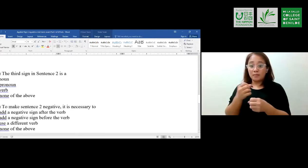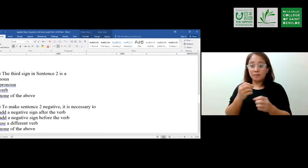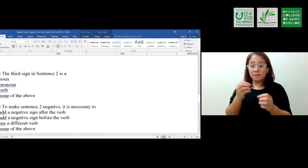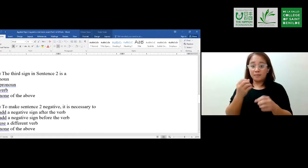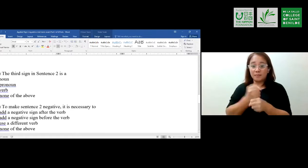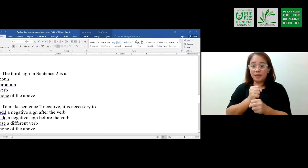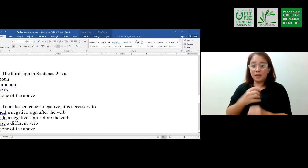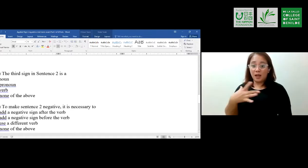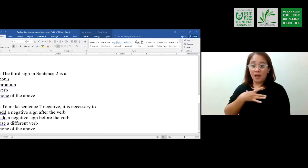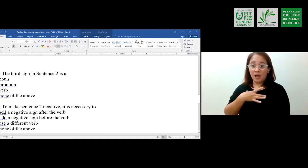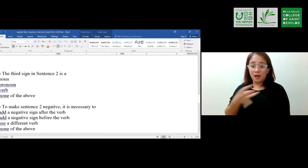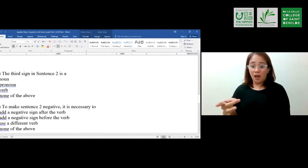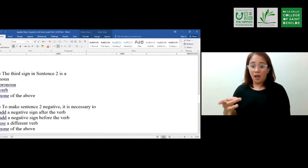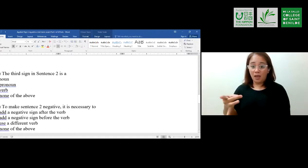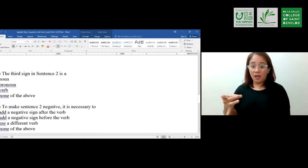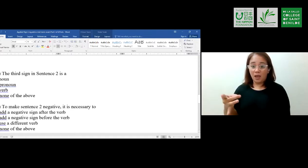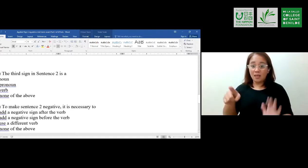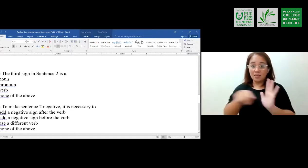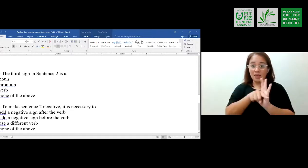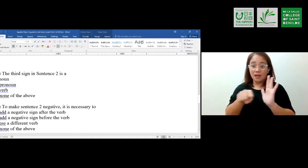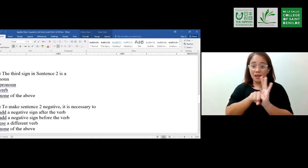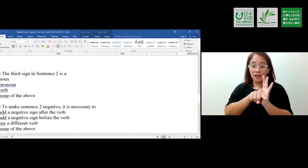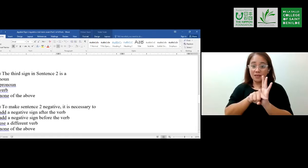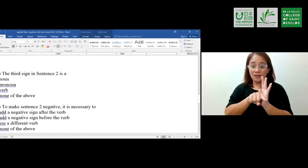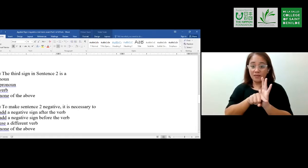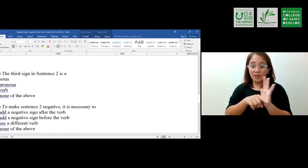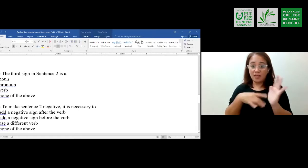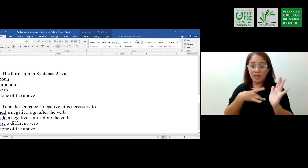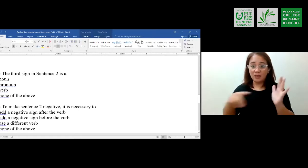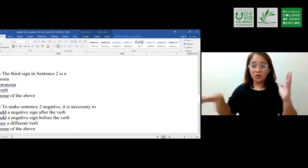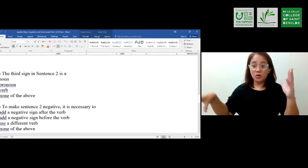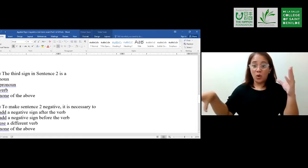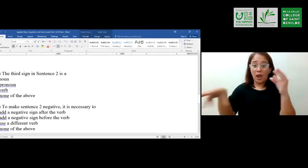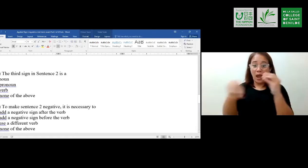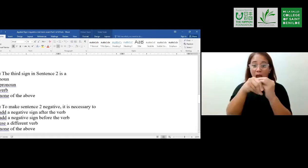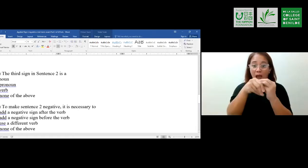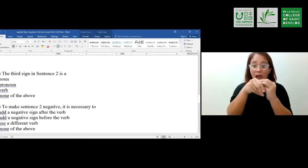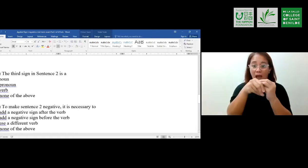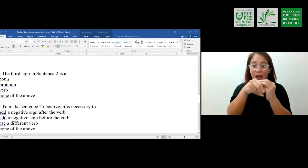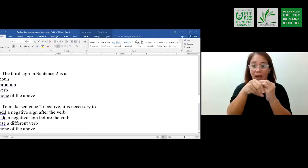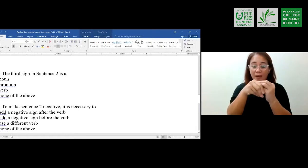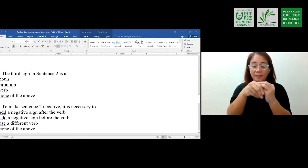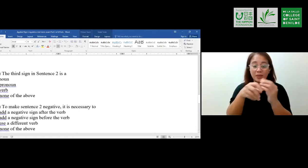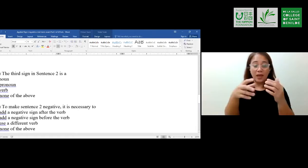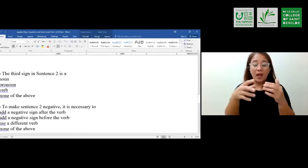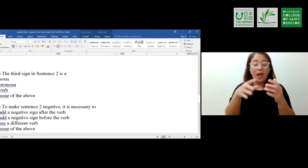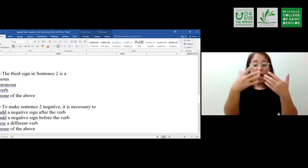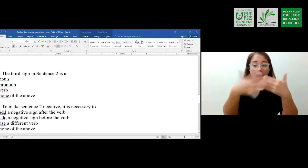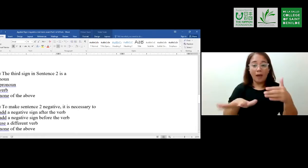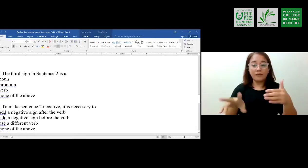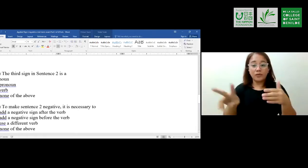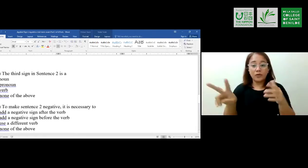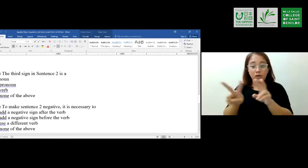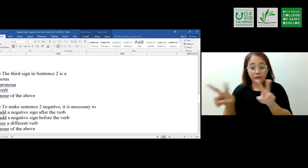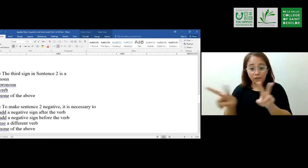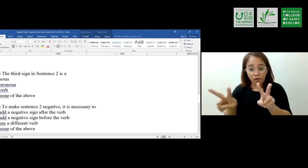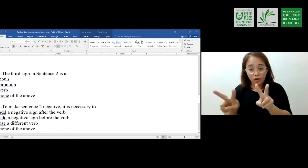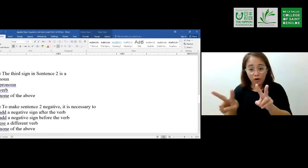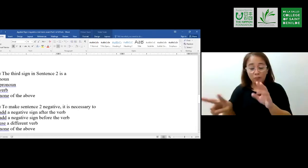a negative sign, you add a negative after the verb, you add a negative sign before the verb, or you